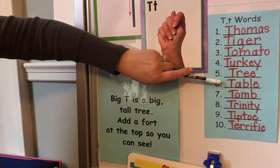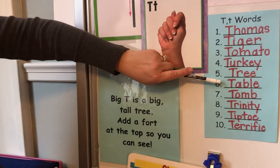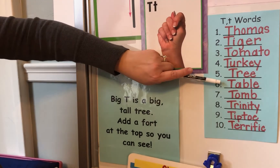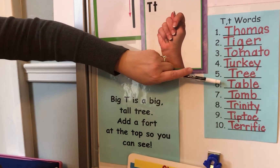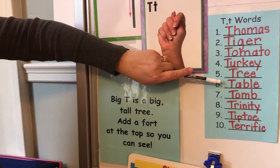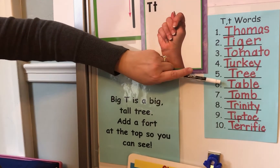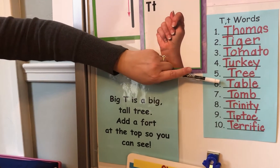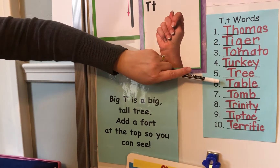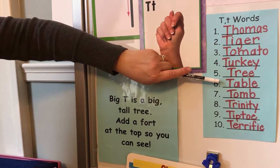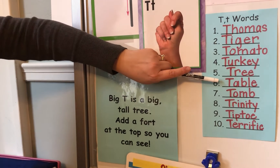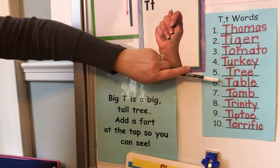Table.